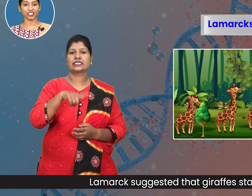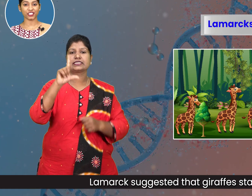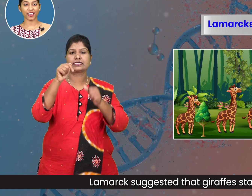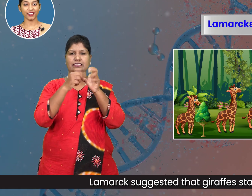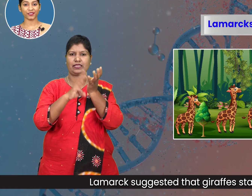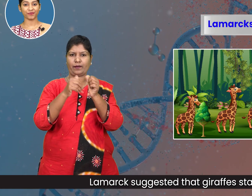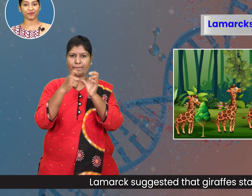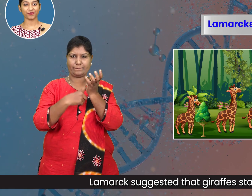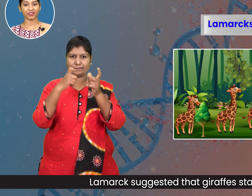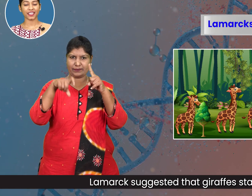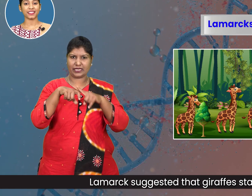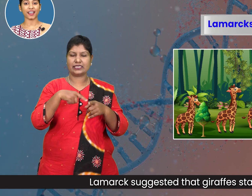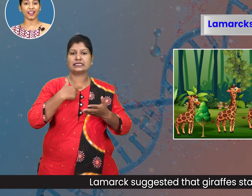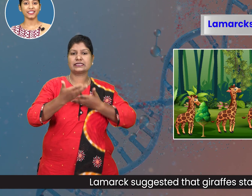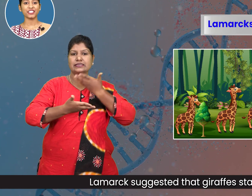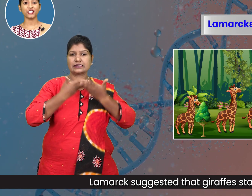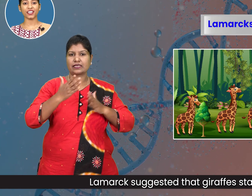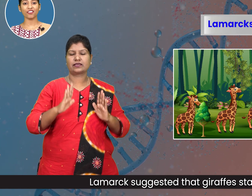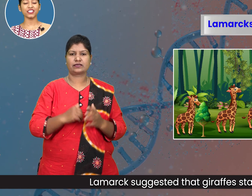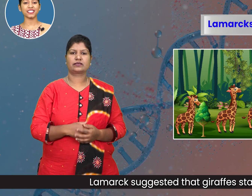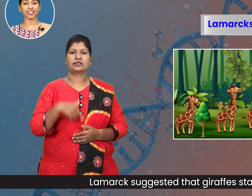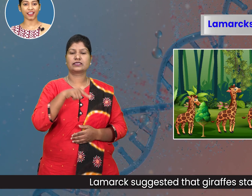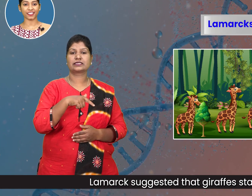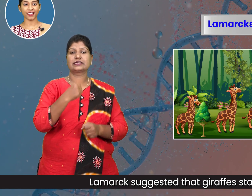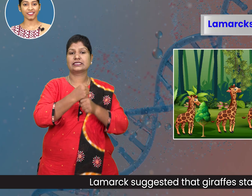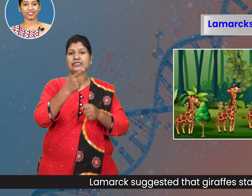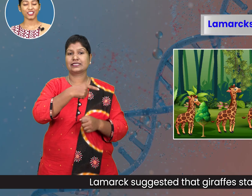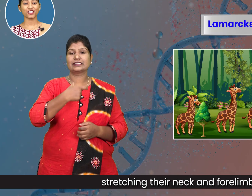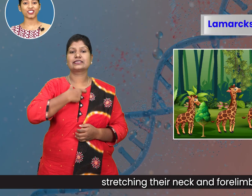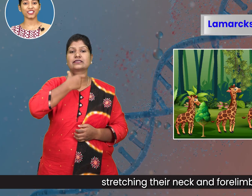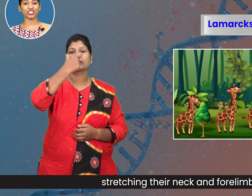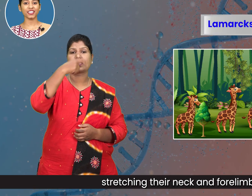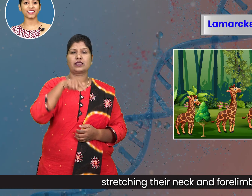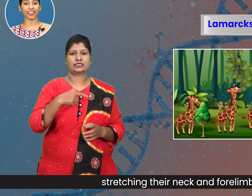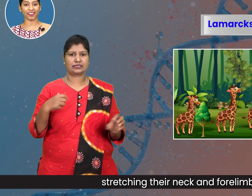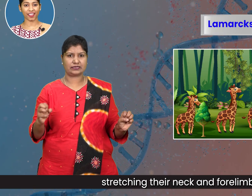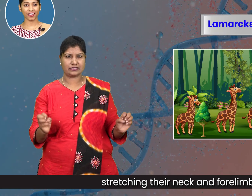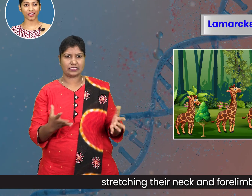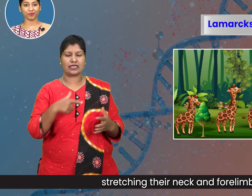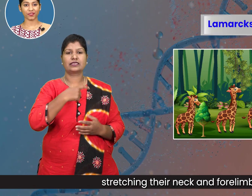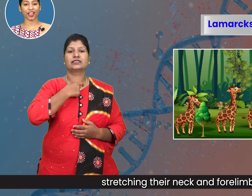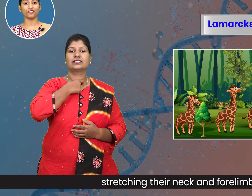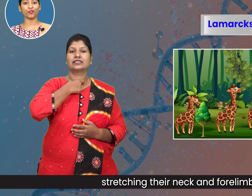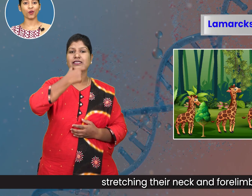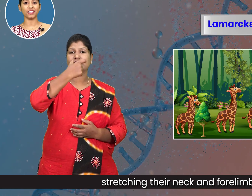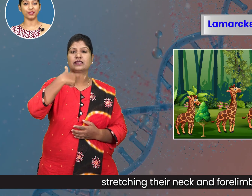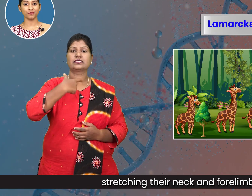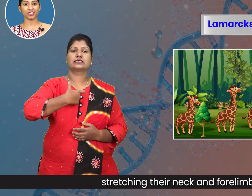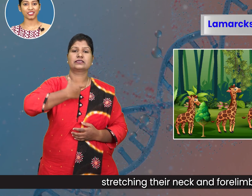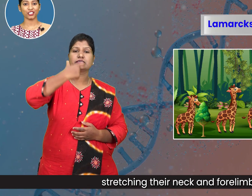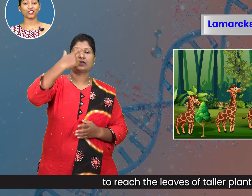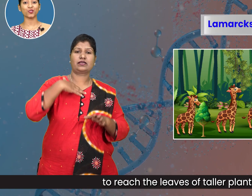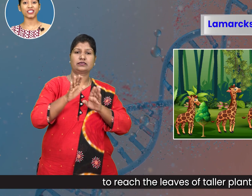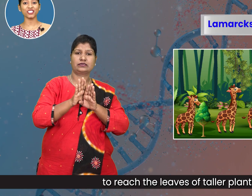Landmark suggested that giraffes started stretching their neck and